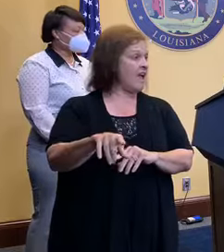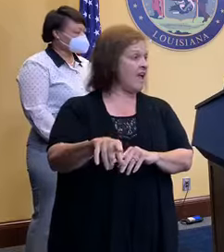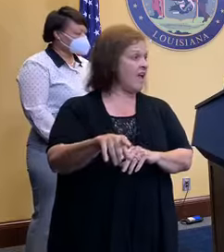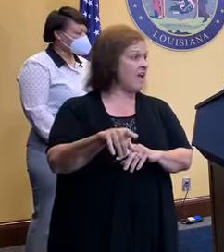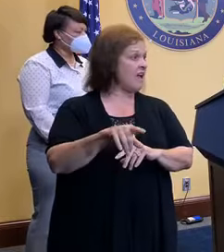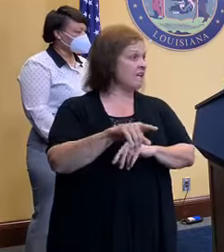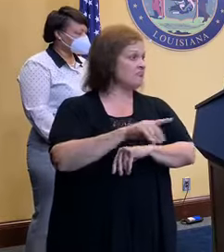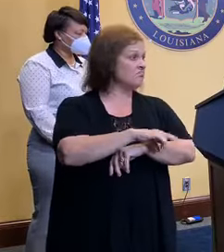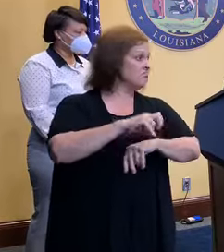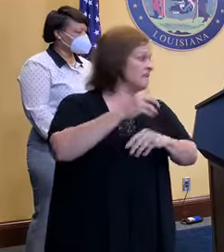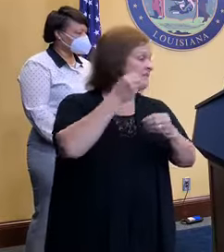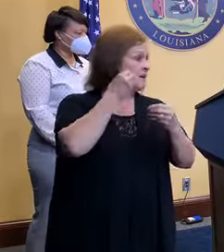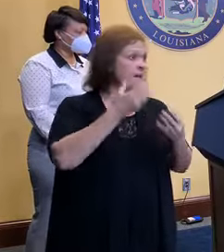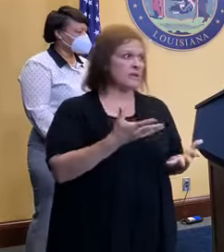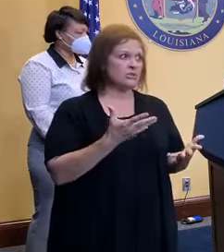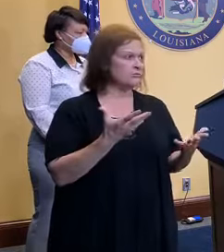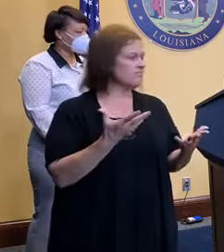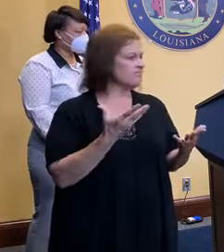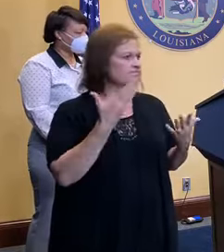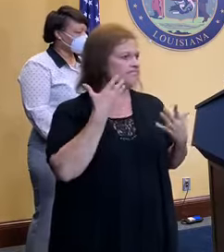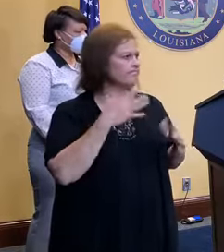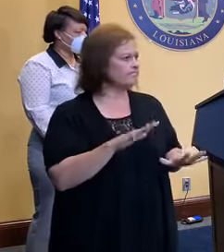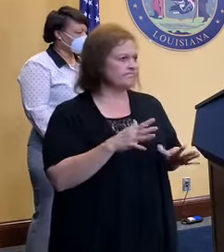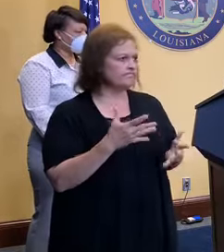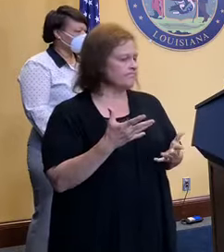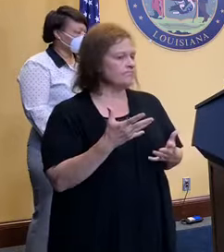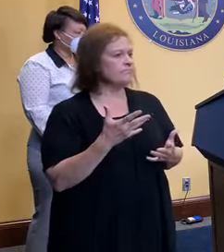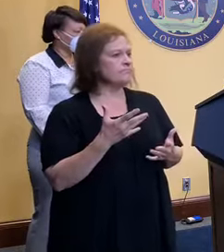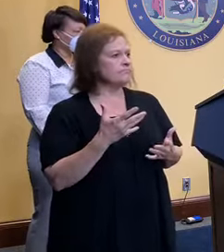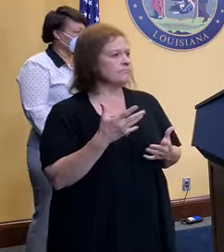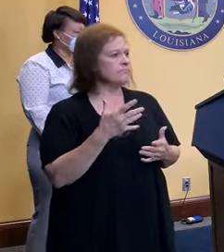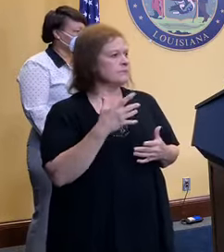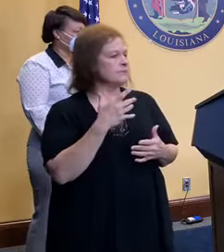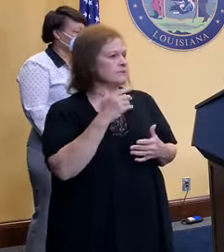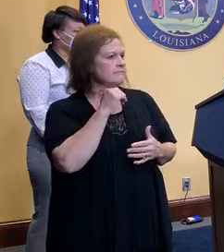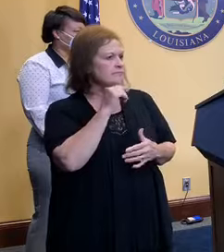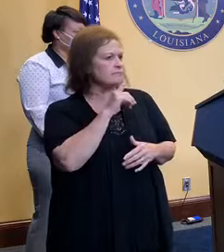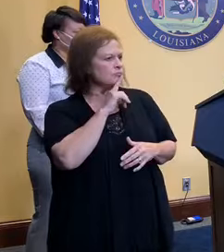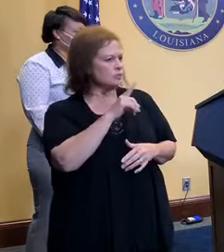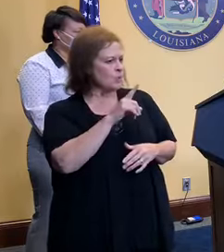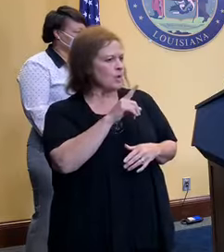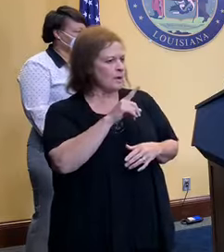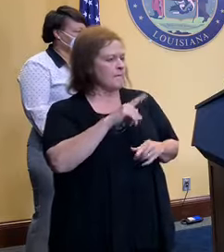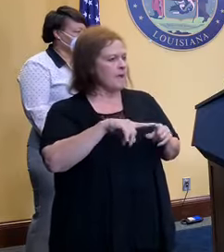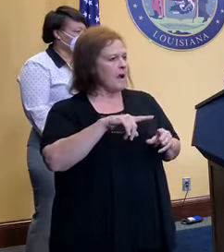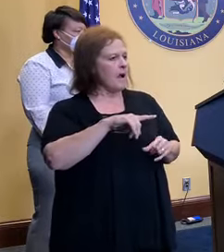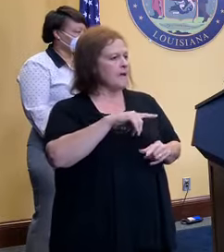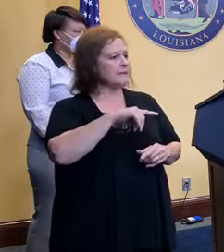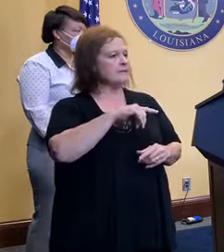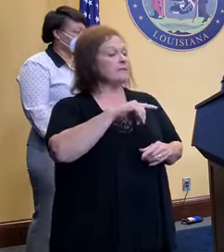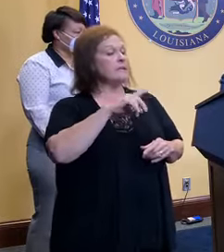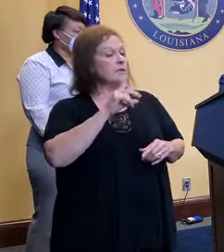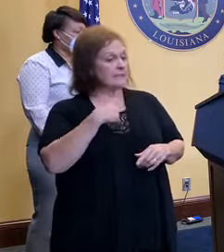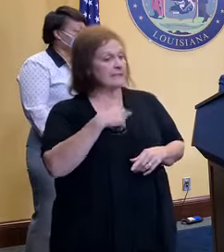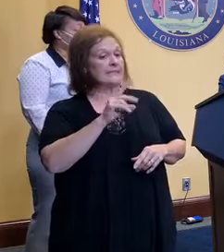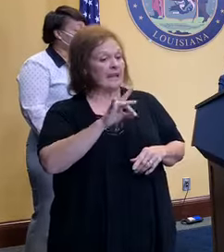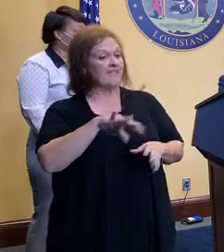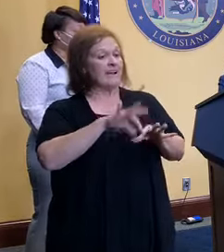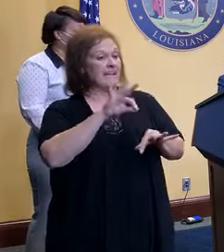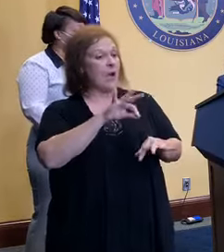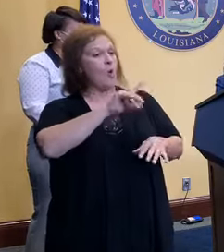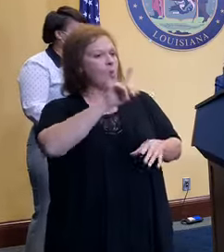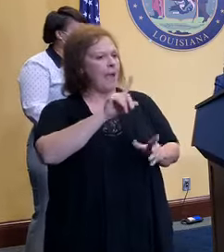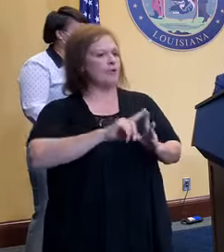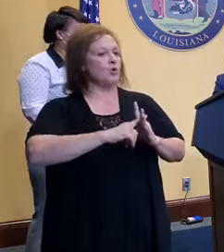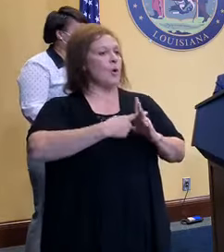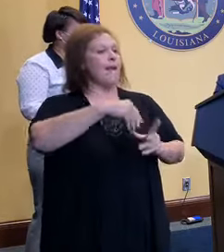it was. It was a Ryuk ransomware attack. And we found out where it originated in our environment. Yes, we did. And